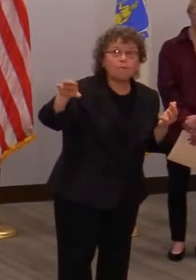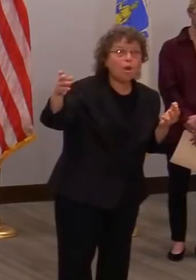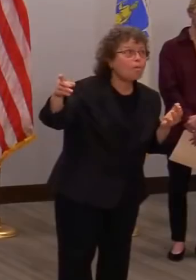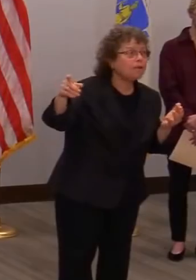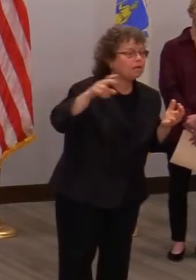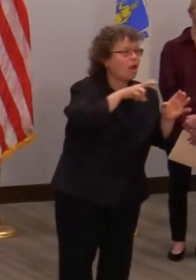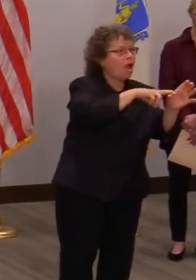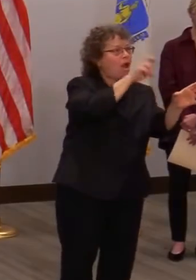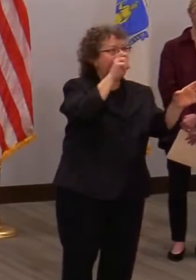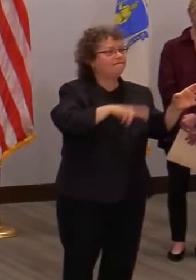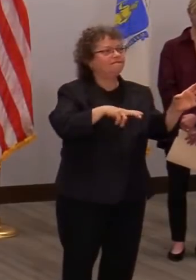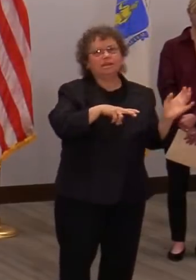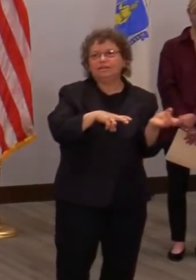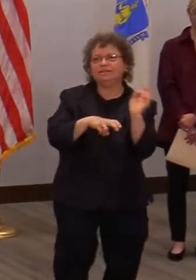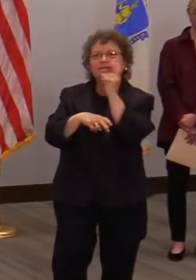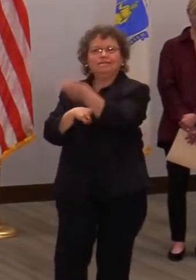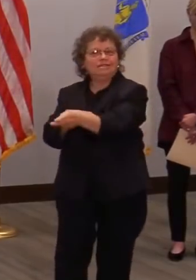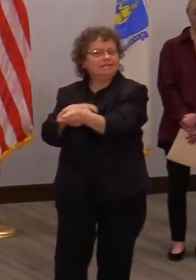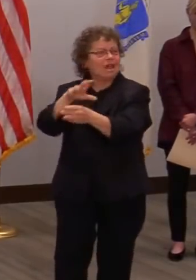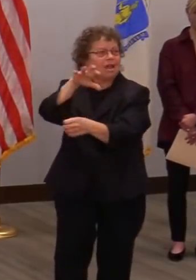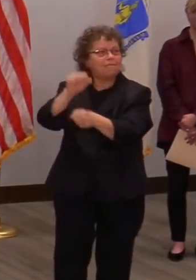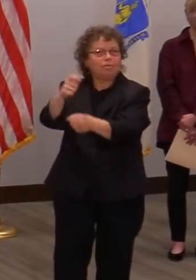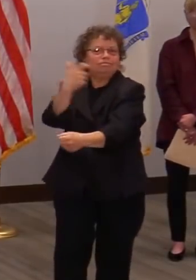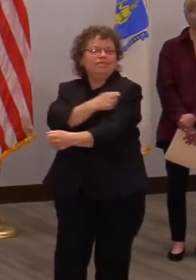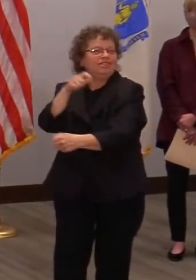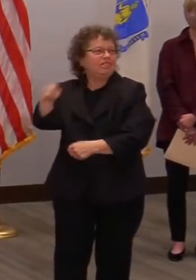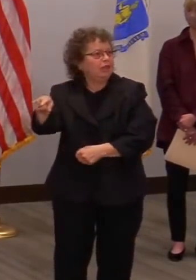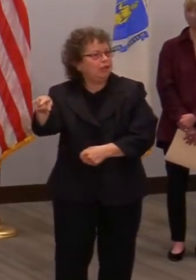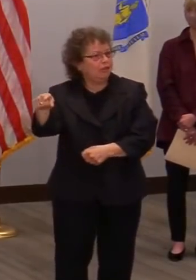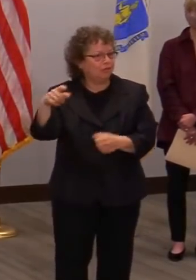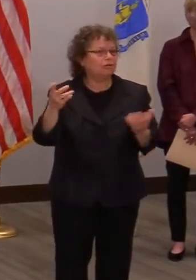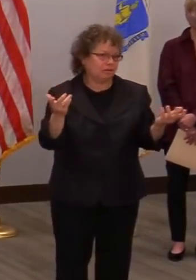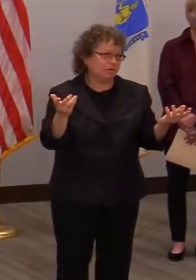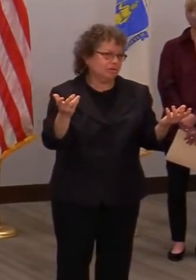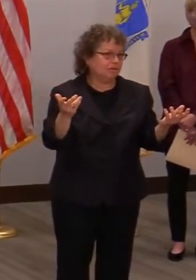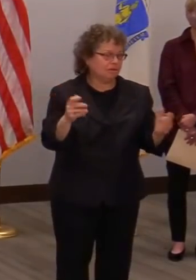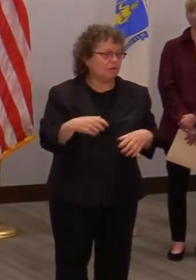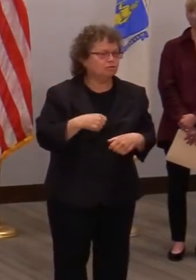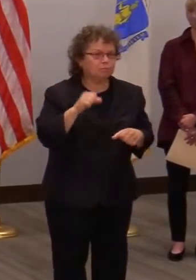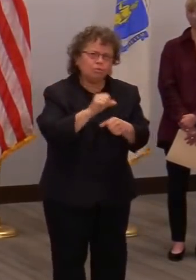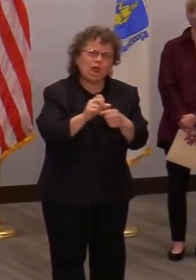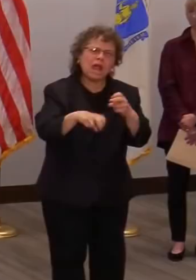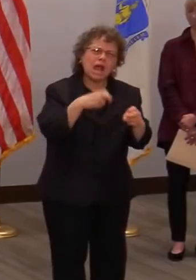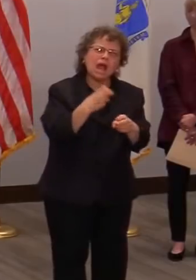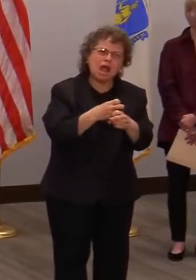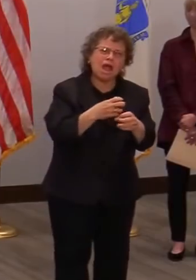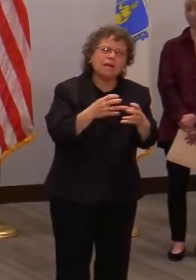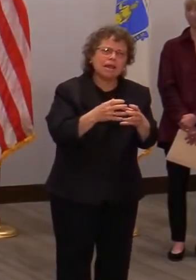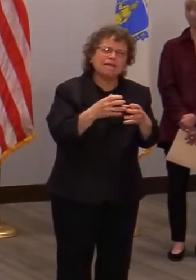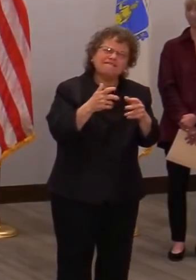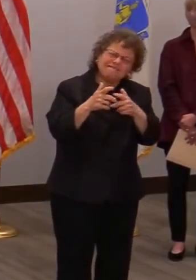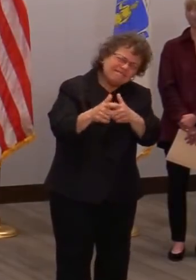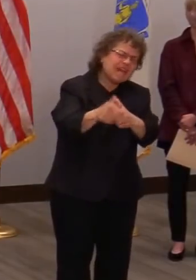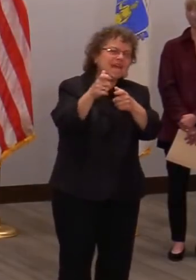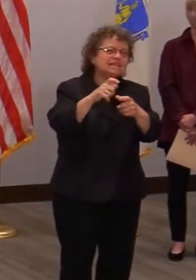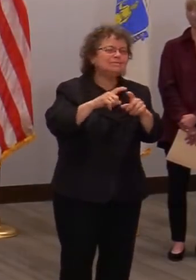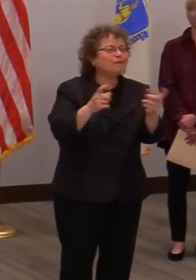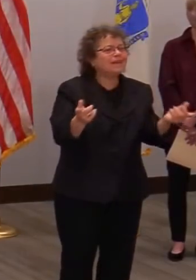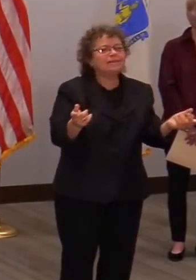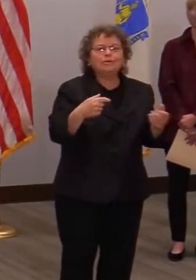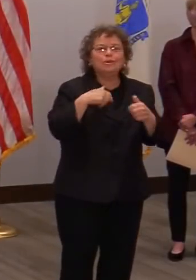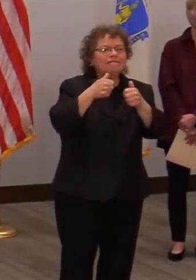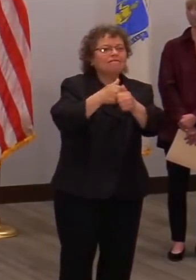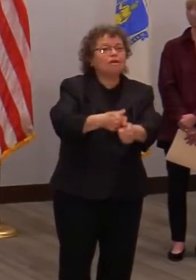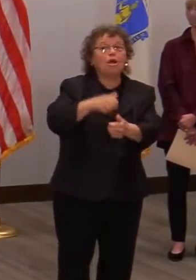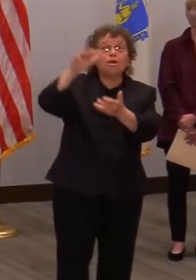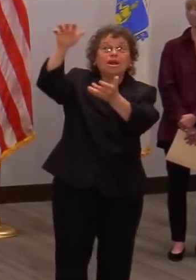Okay. We're working to get doses to eligible people as fast as we can, but how fast we move will continue to depend on how fast